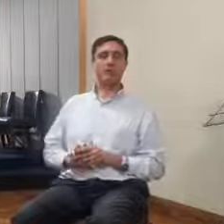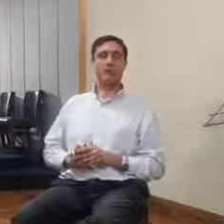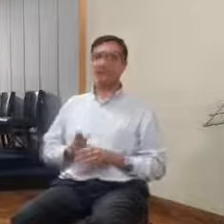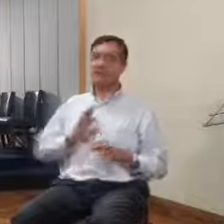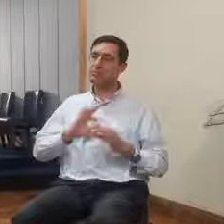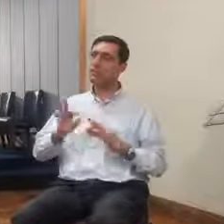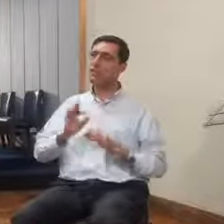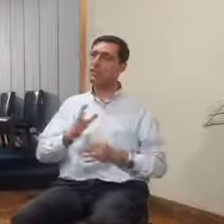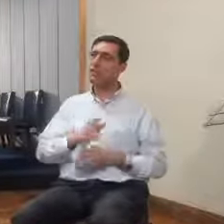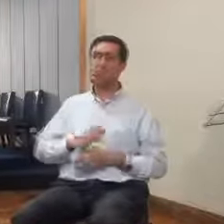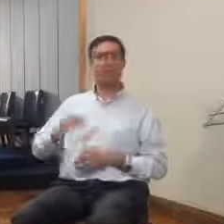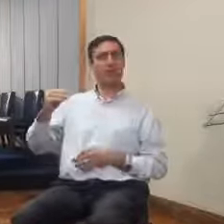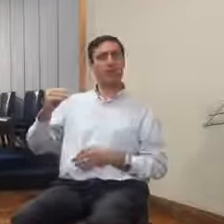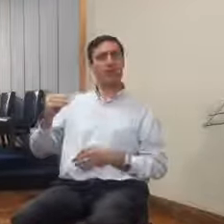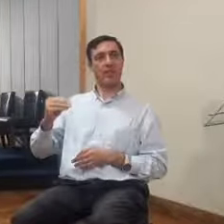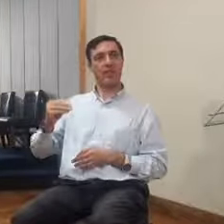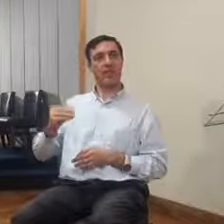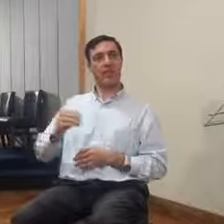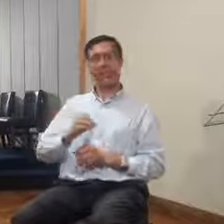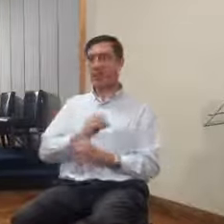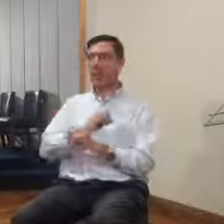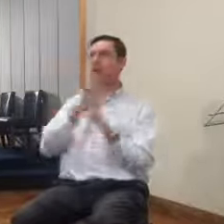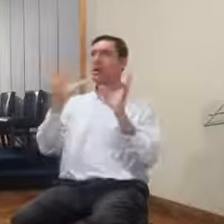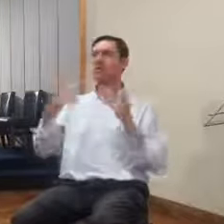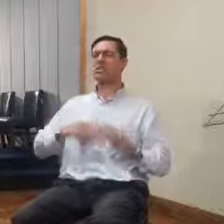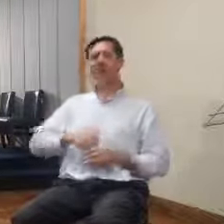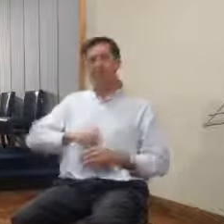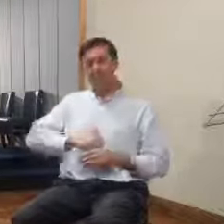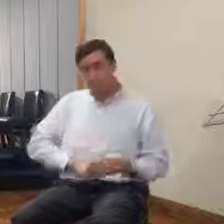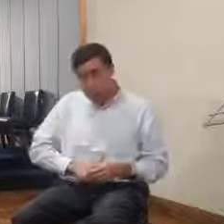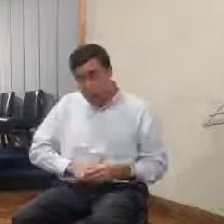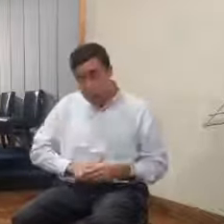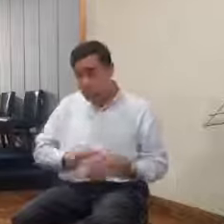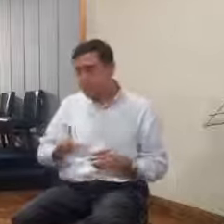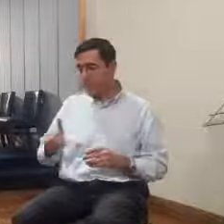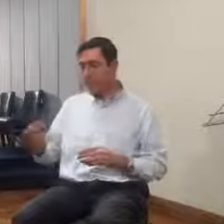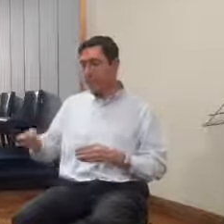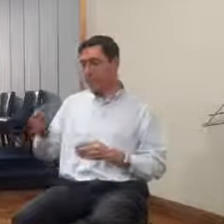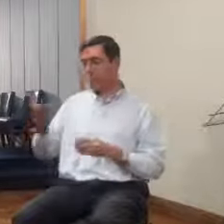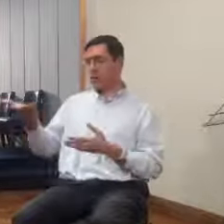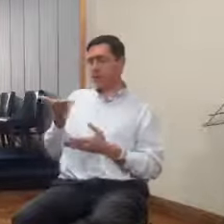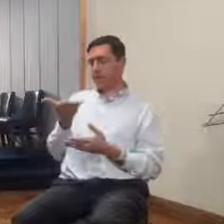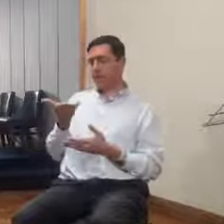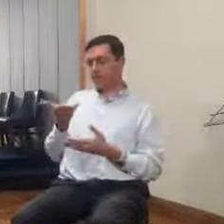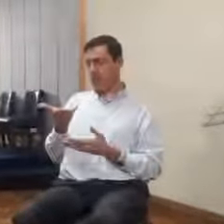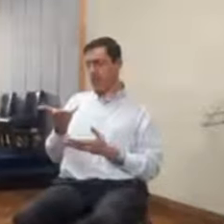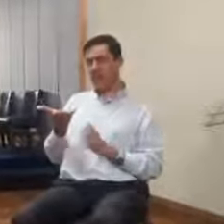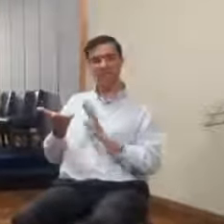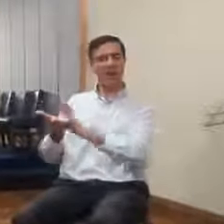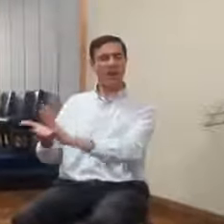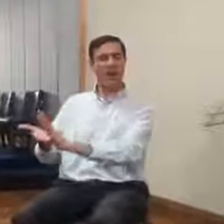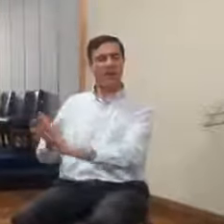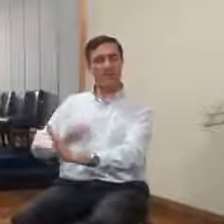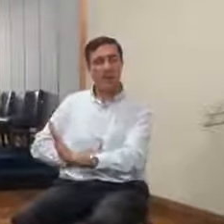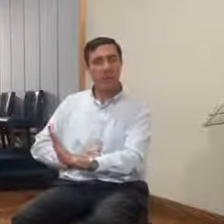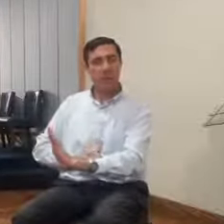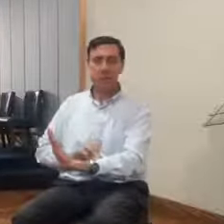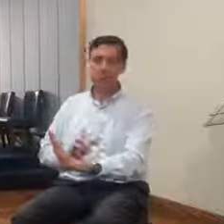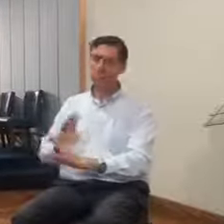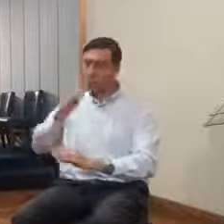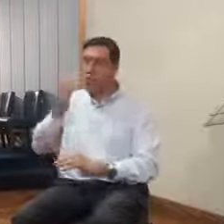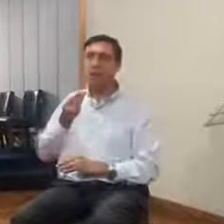provided food and not eat it. And we ought to think about this. The Lord provides us means of grace. He provides